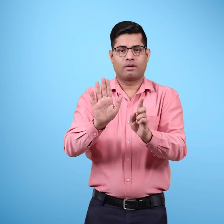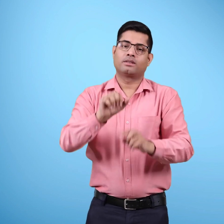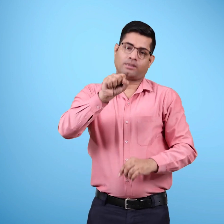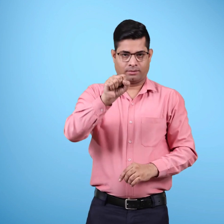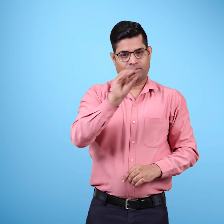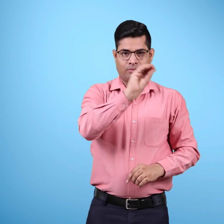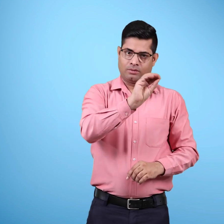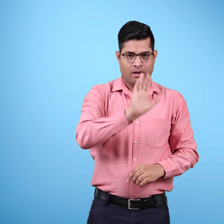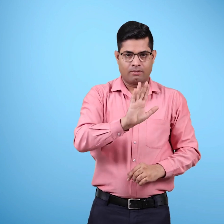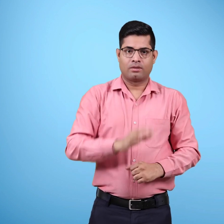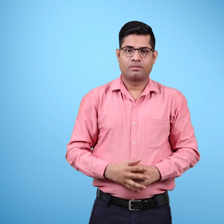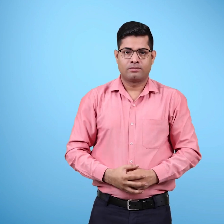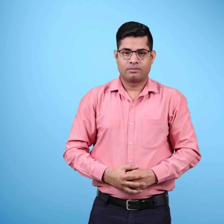yes.